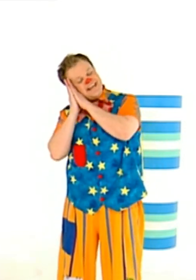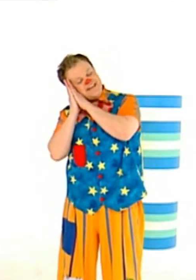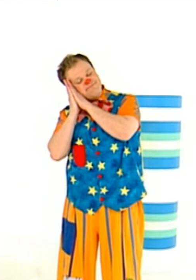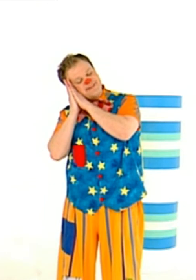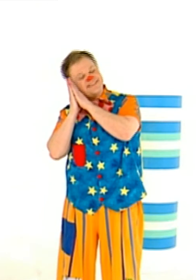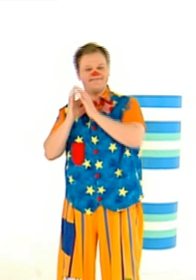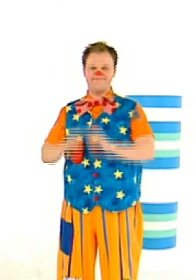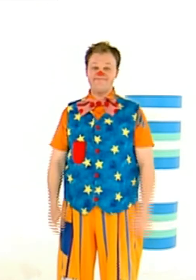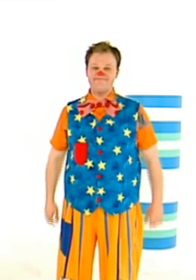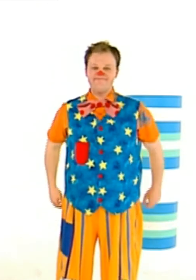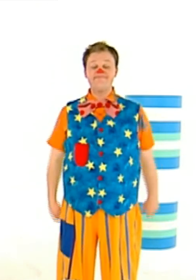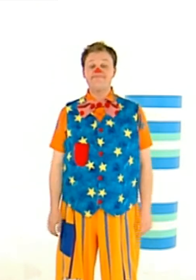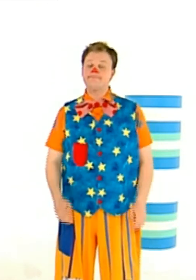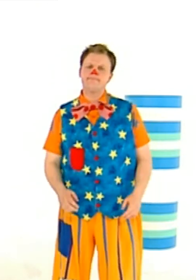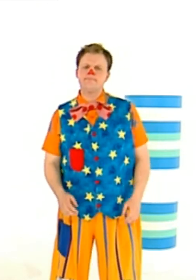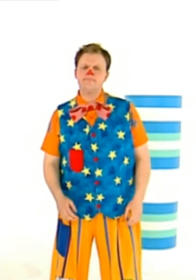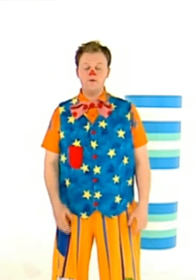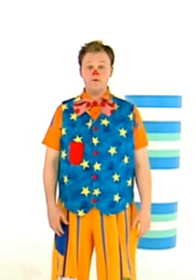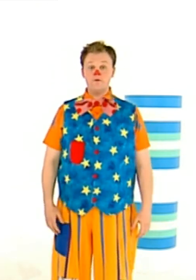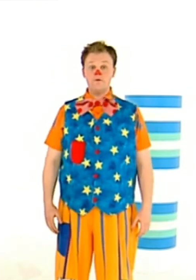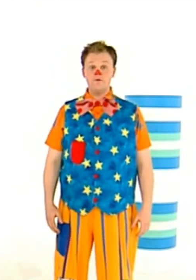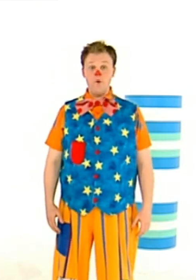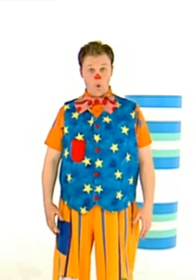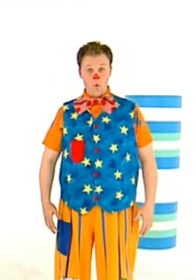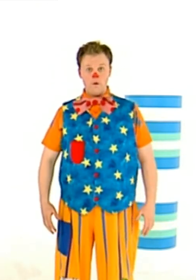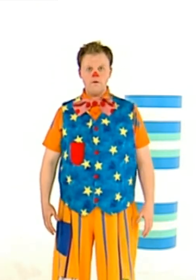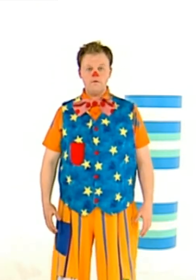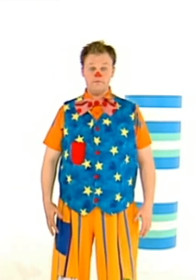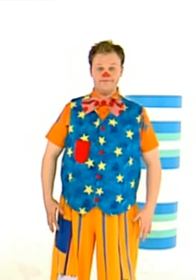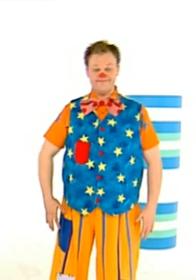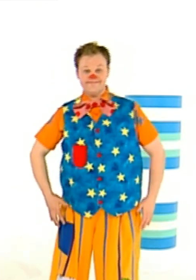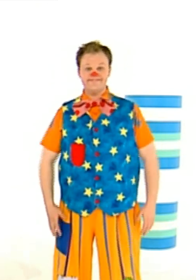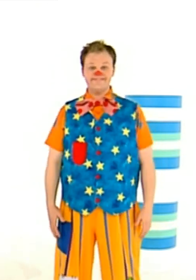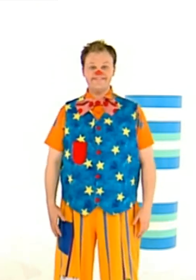sleep. Ah, well, here are some night clothes. Stand still.